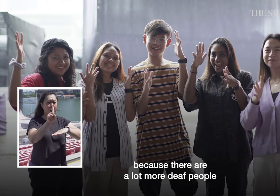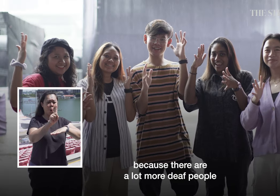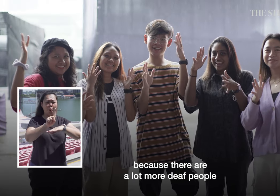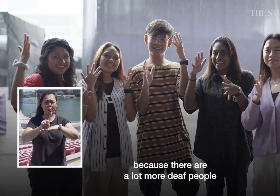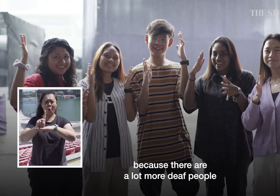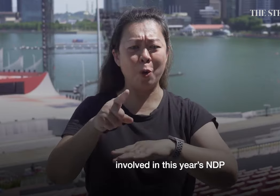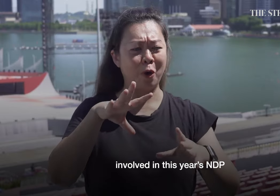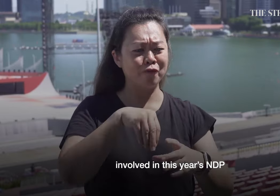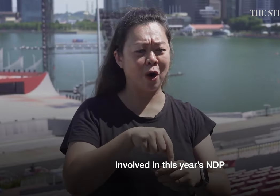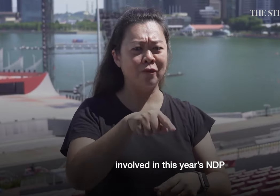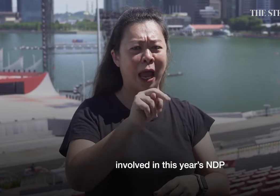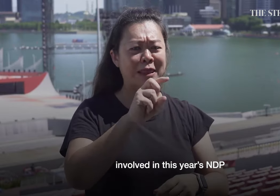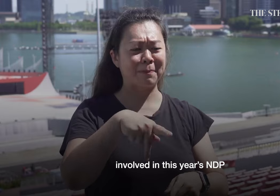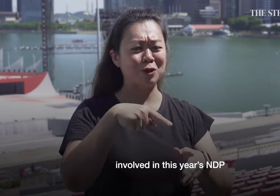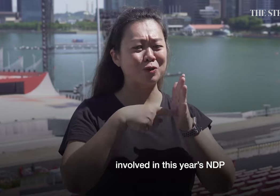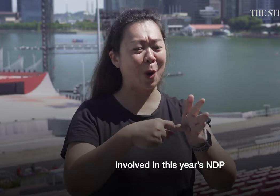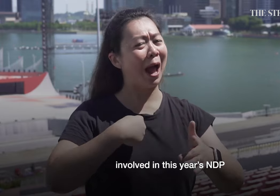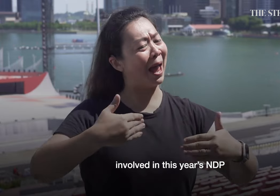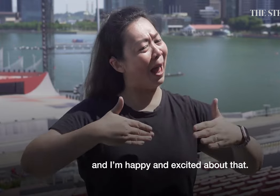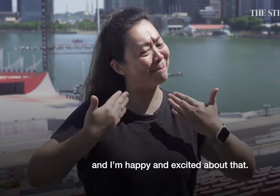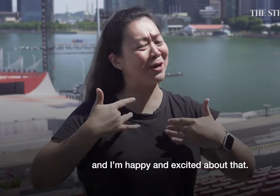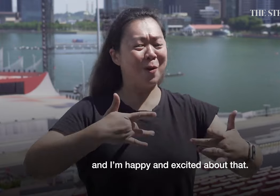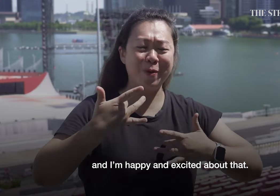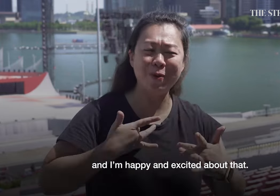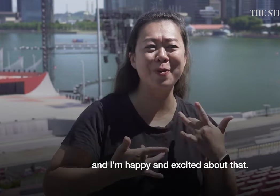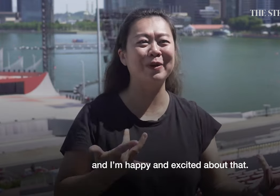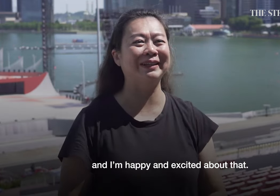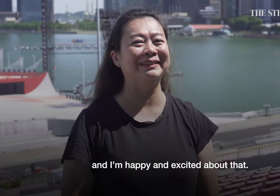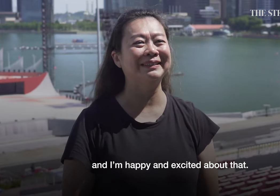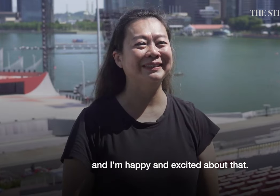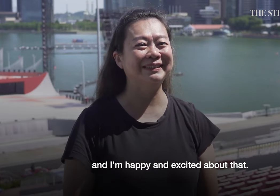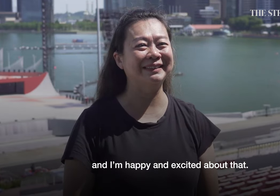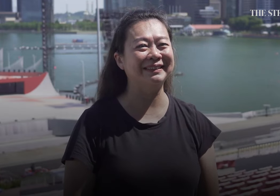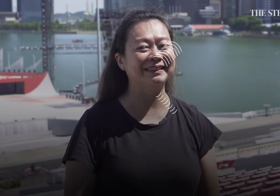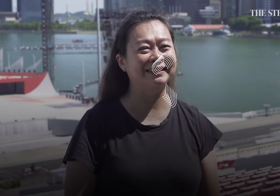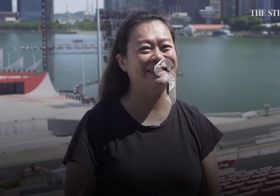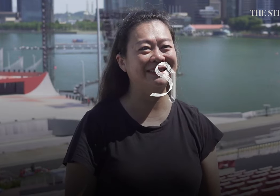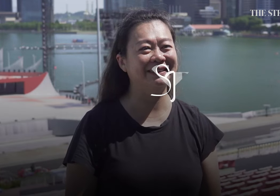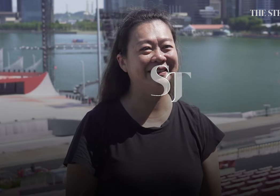deaf people being involved in this year's NDP, and I'm happy and excited about that.